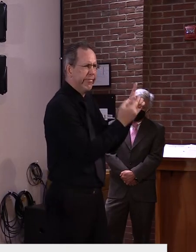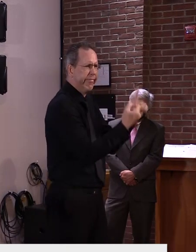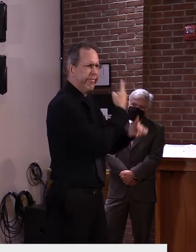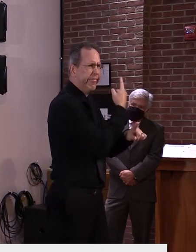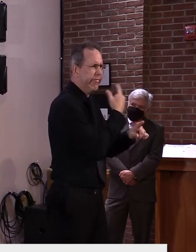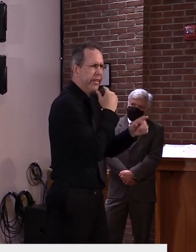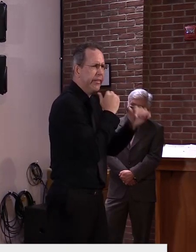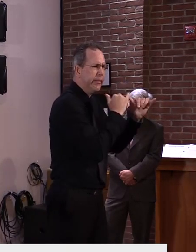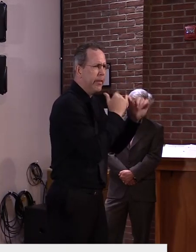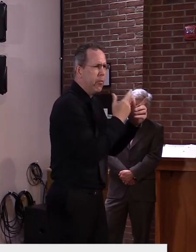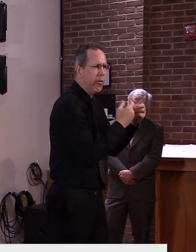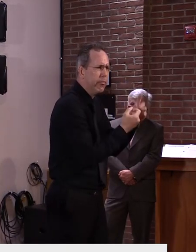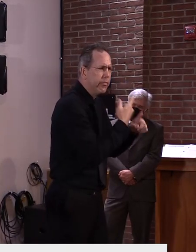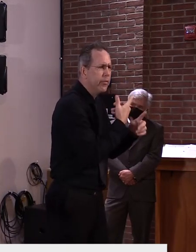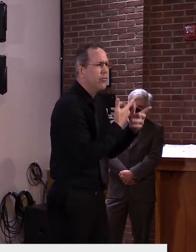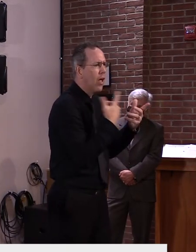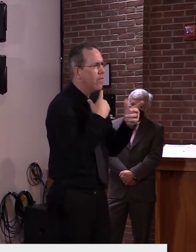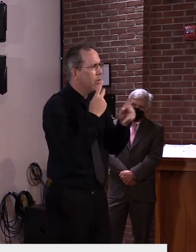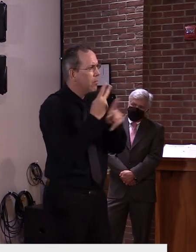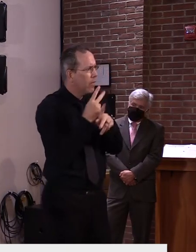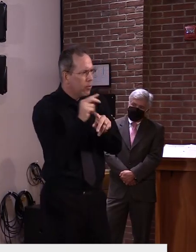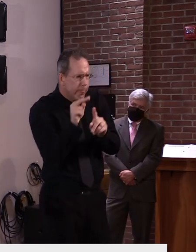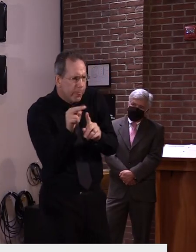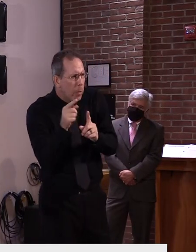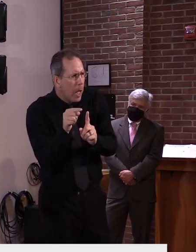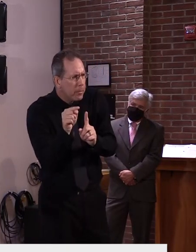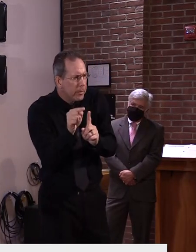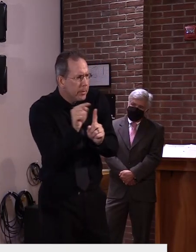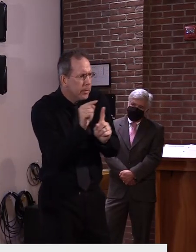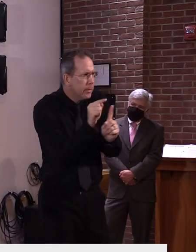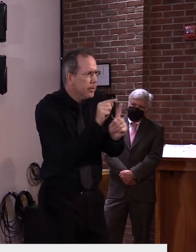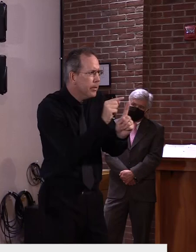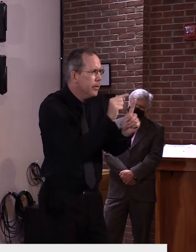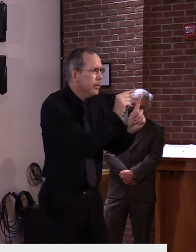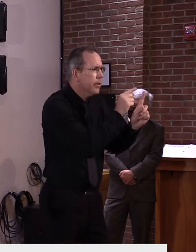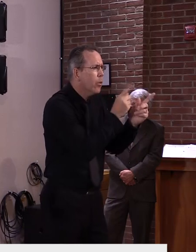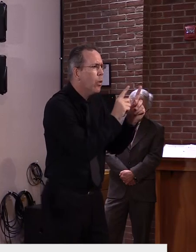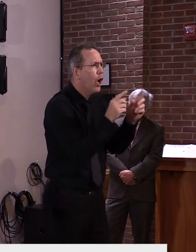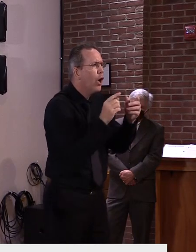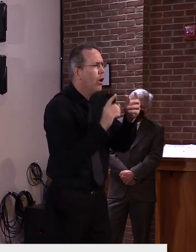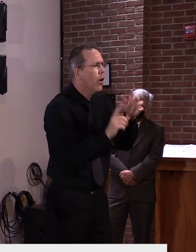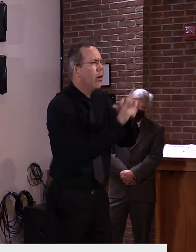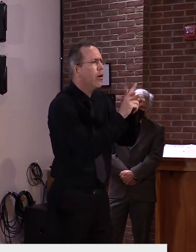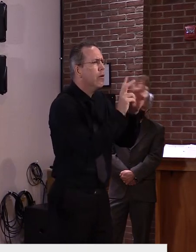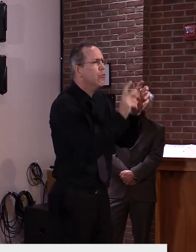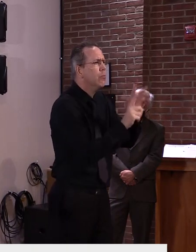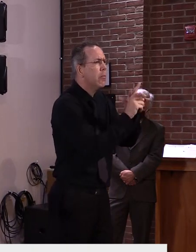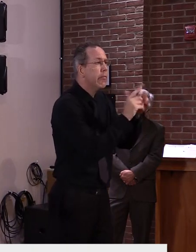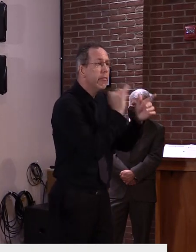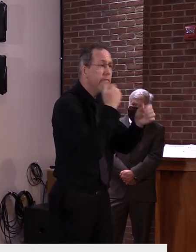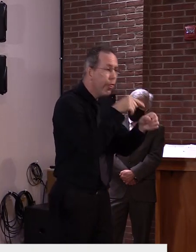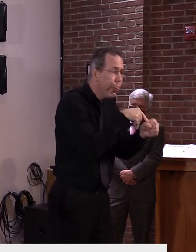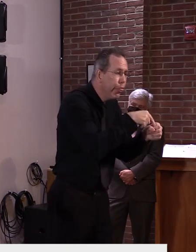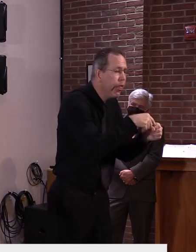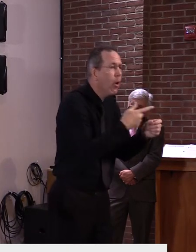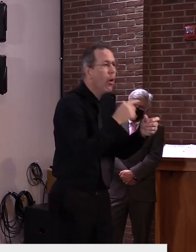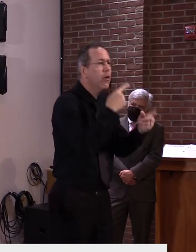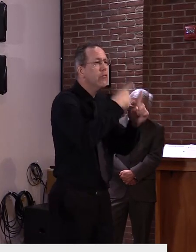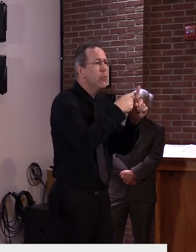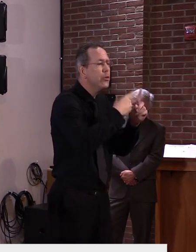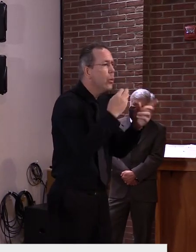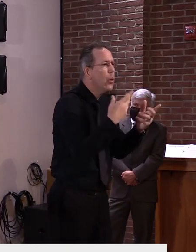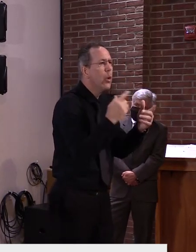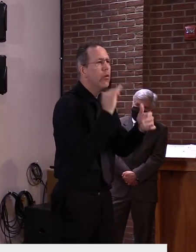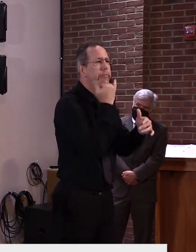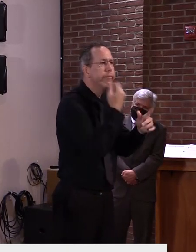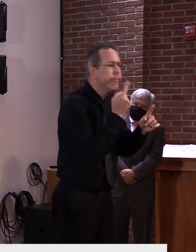a number of things could have gone wrong. So the rule of thumb would be, for a clinical person, if you're confronted with the person